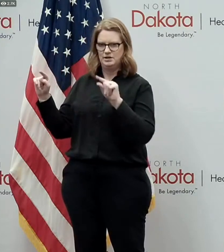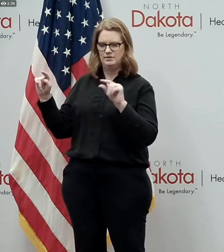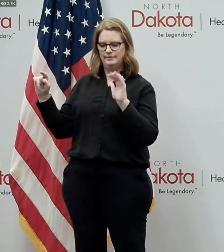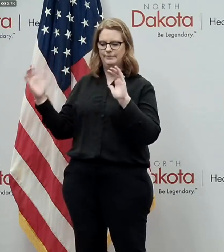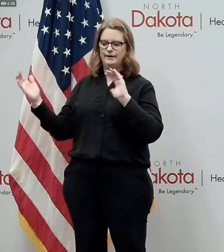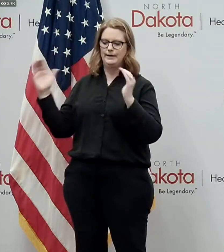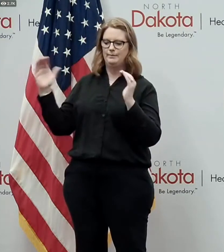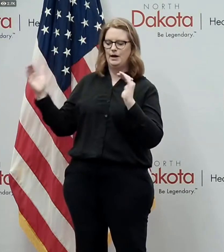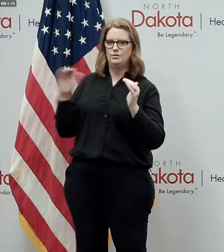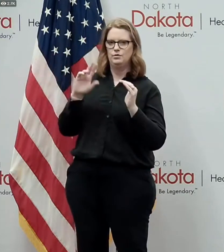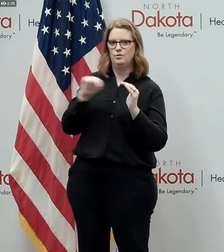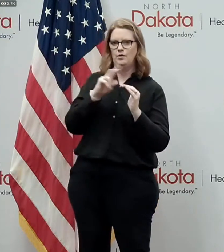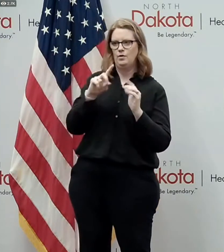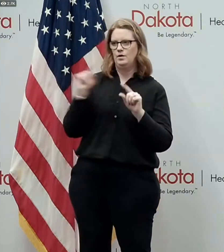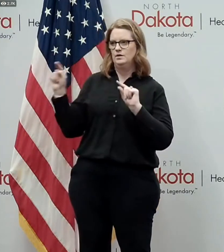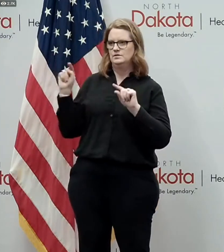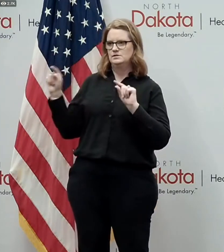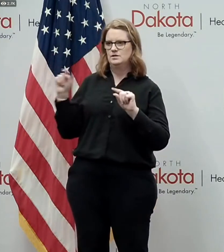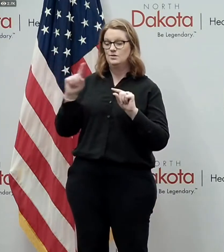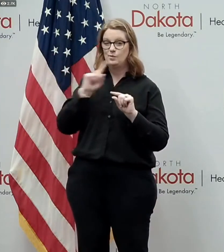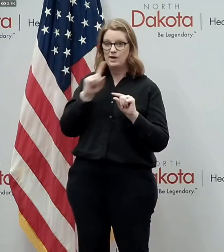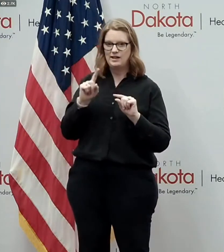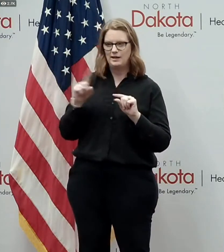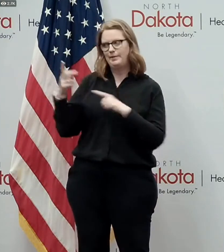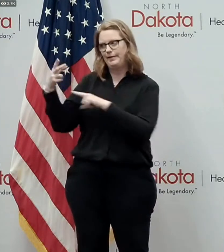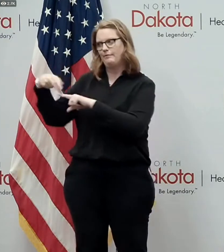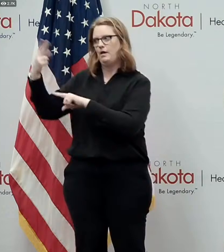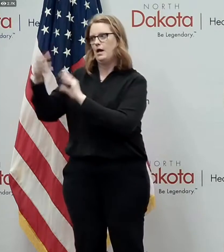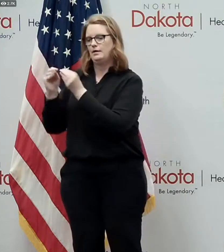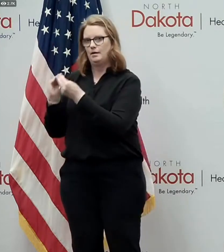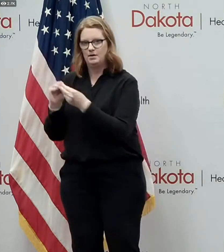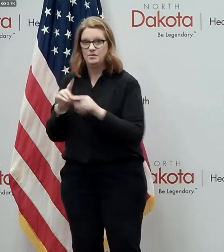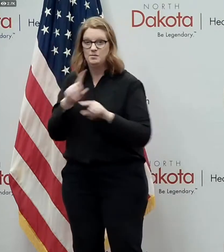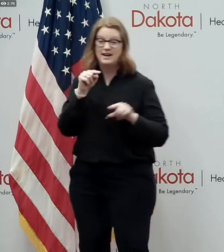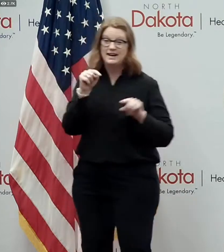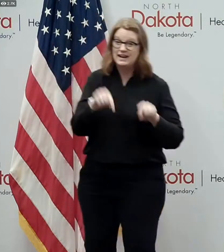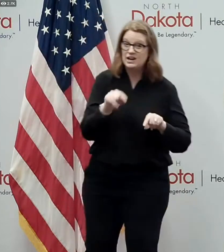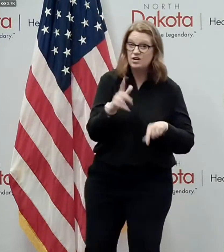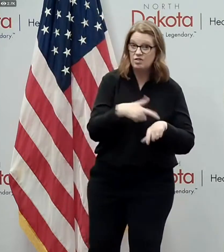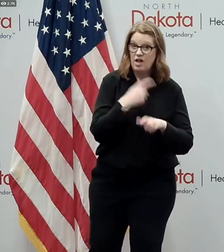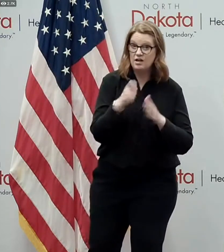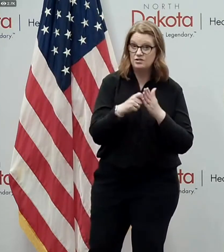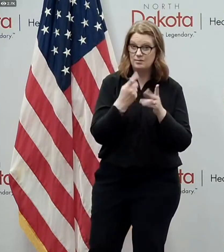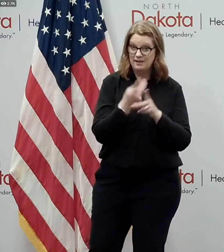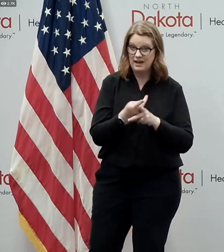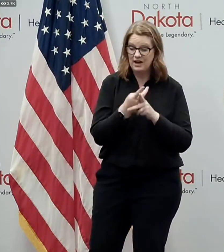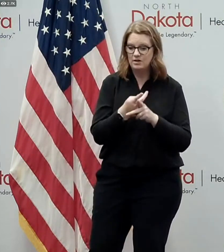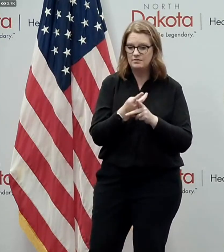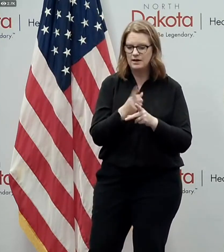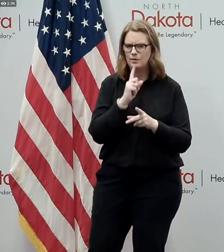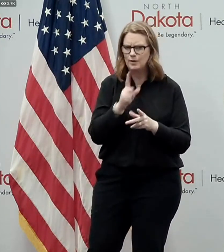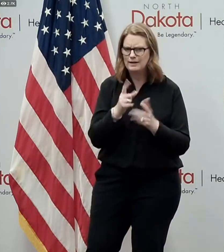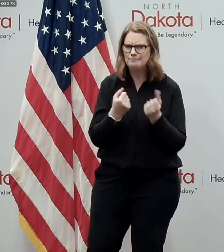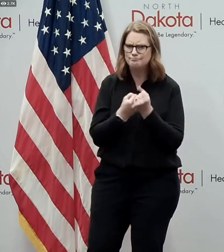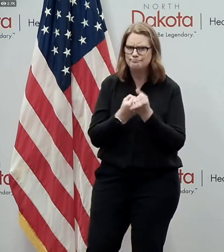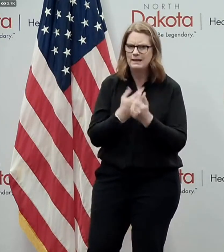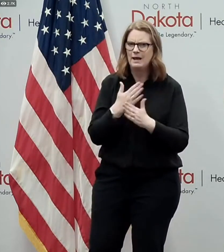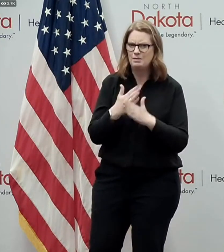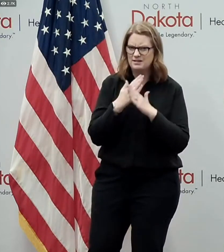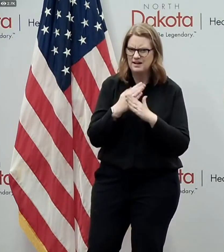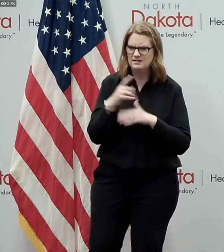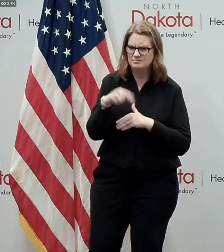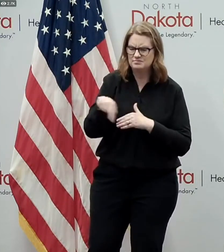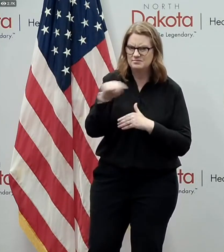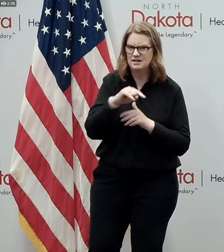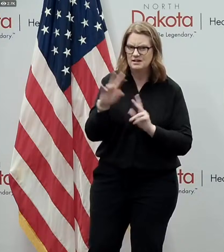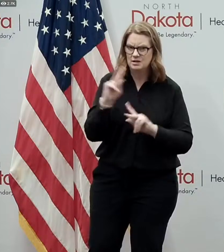to North Dakota. So again, I want to thank everybody in long-term care in North Dakota for doing a great job of advocating and protecting for